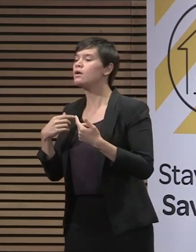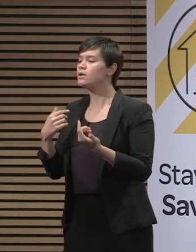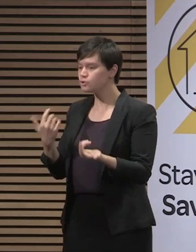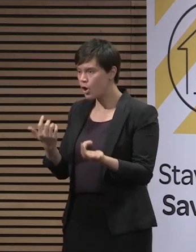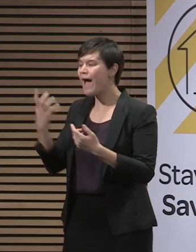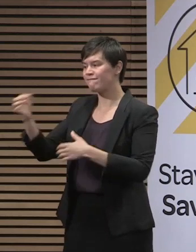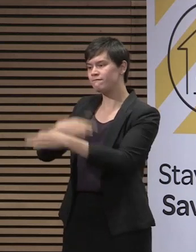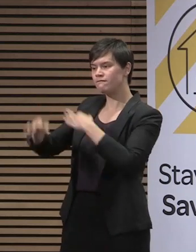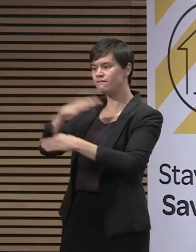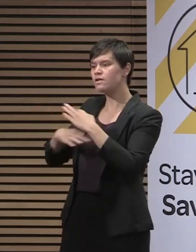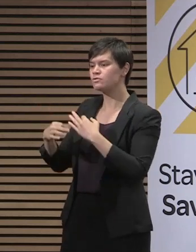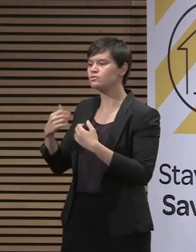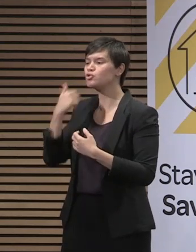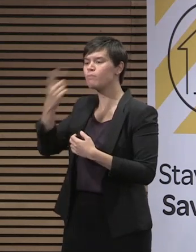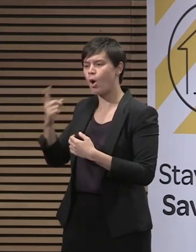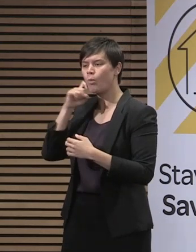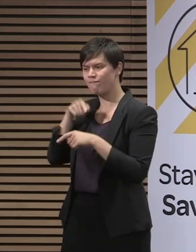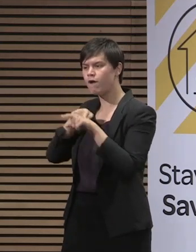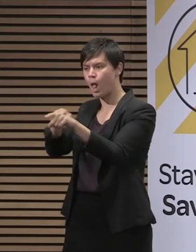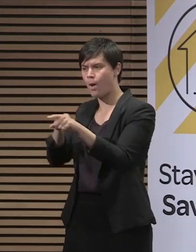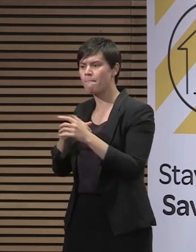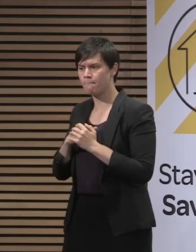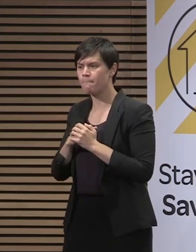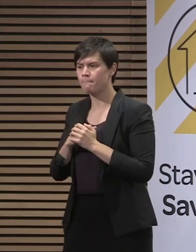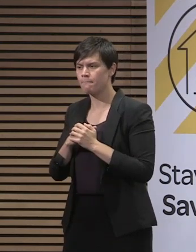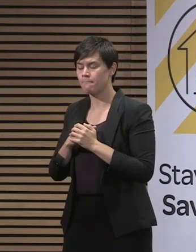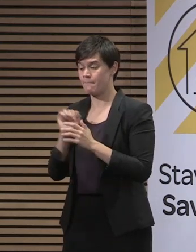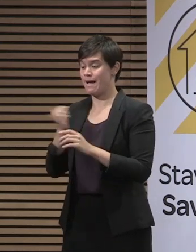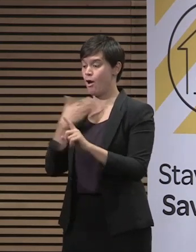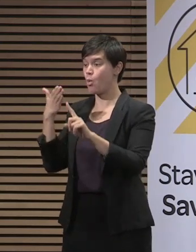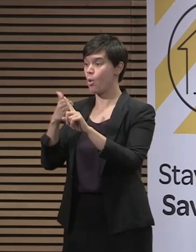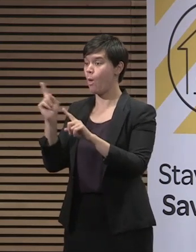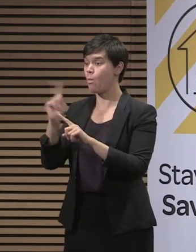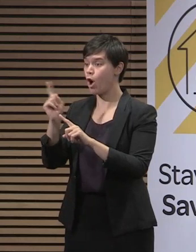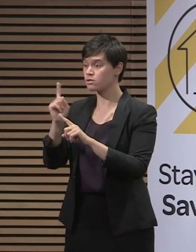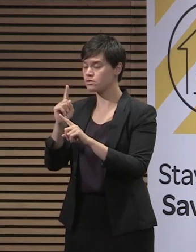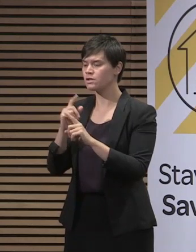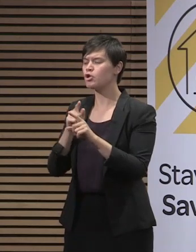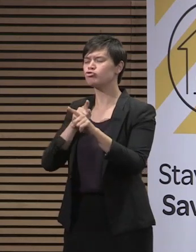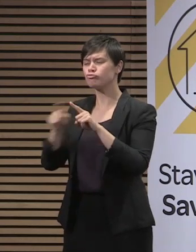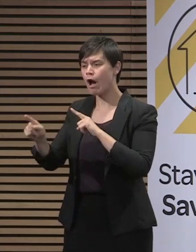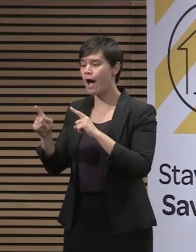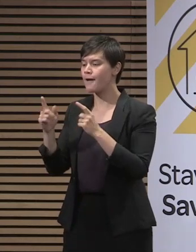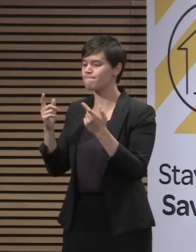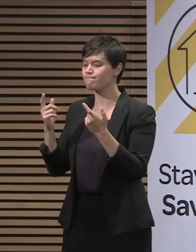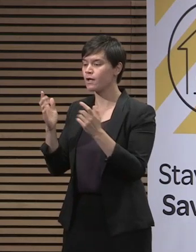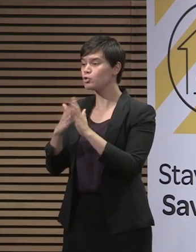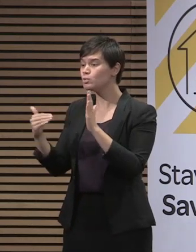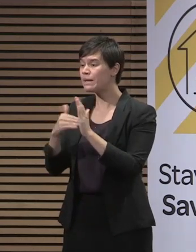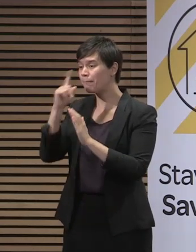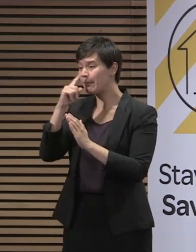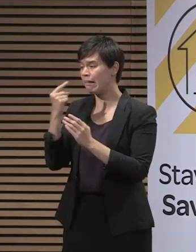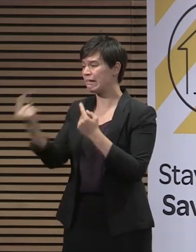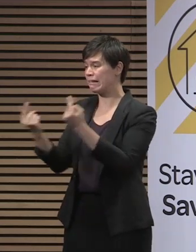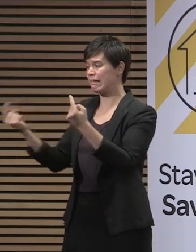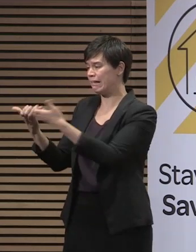tomorrow around any emerging needs. We've always said that our goal is to keep as much as possible, as many New Zealanders out of contact with one